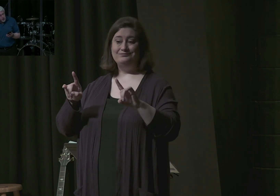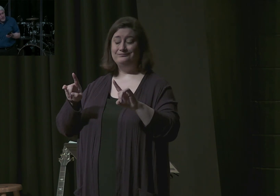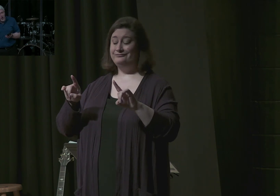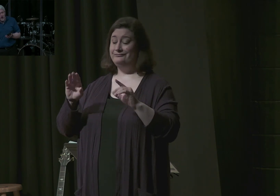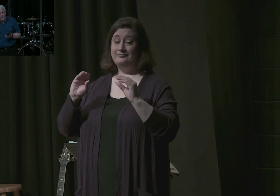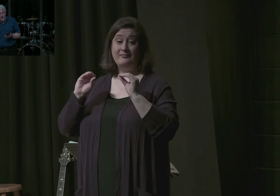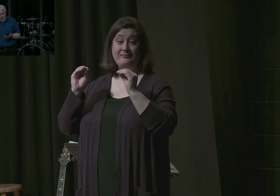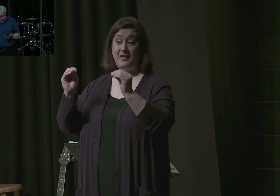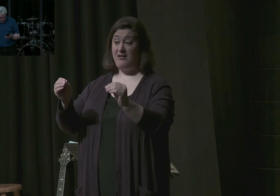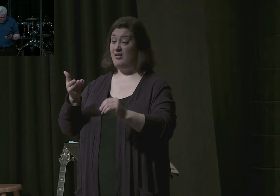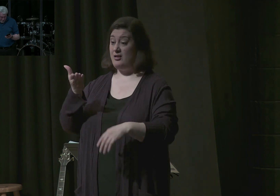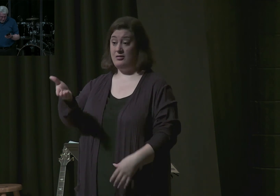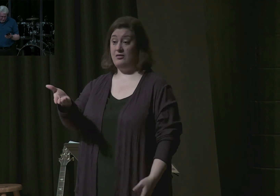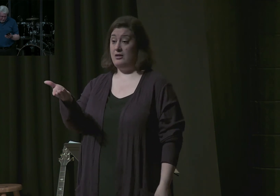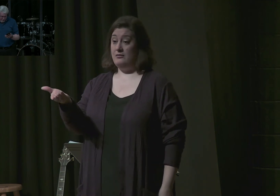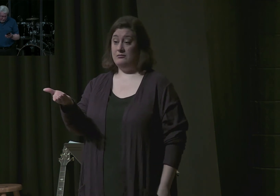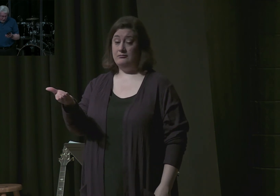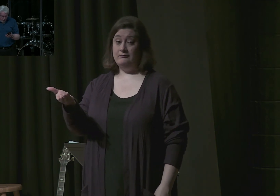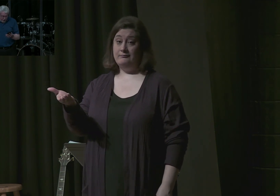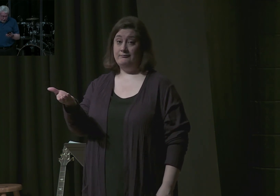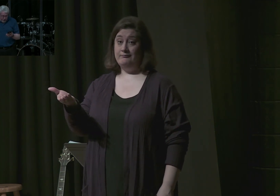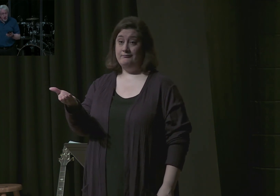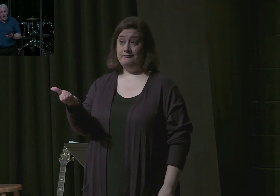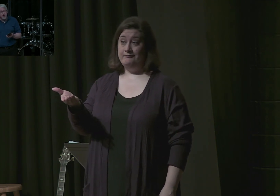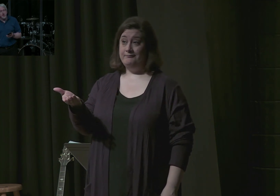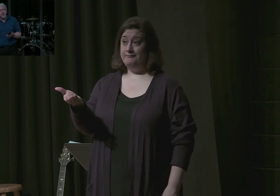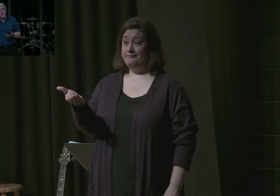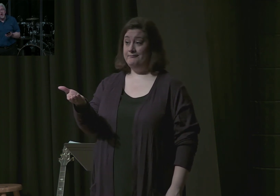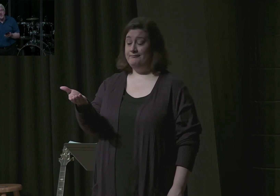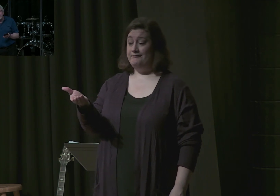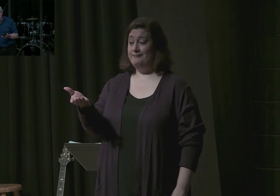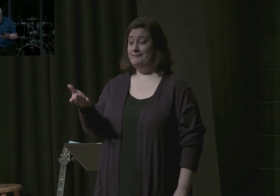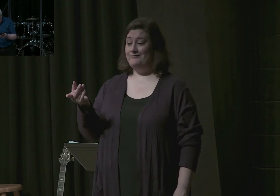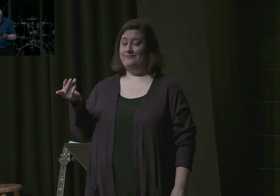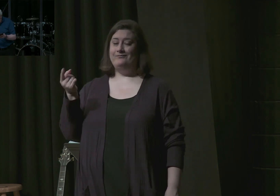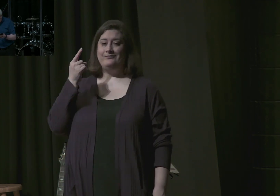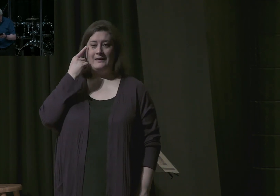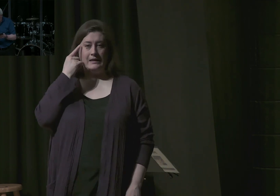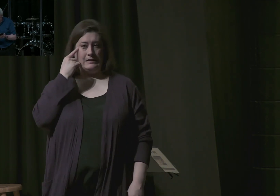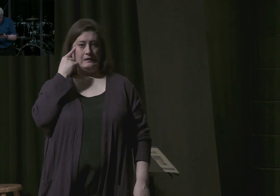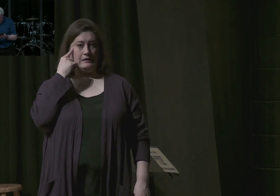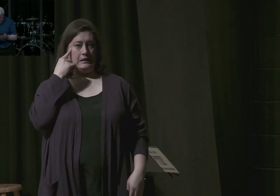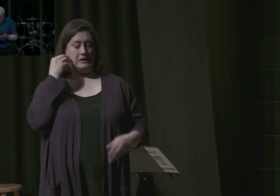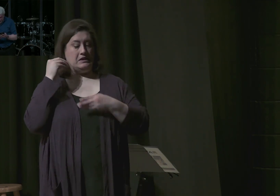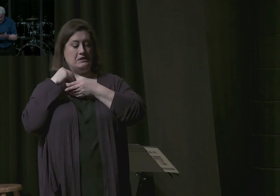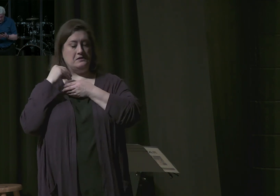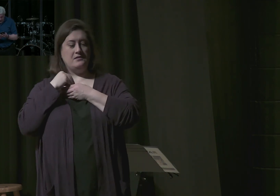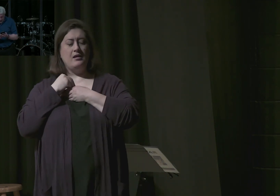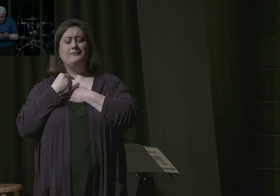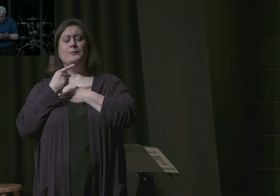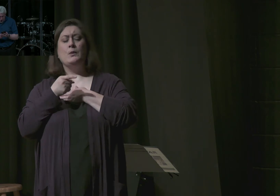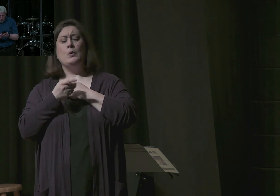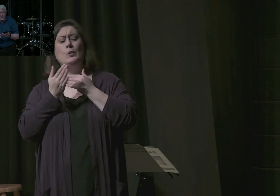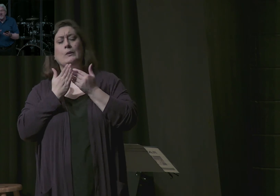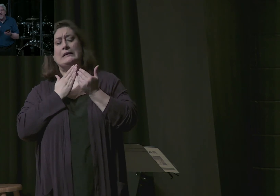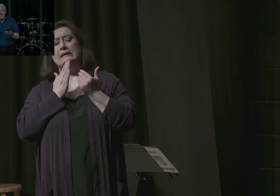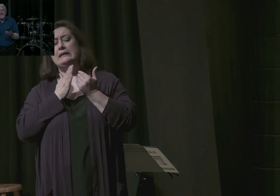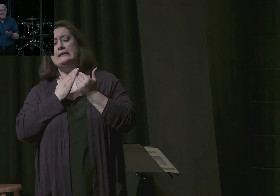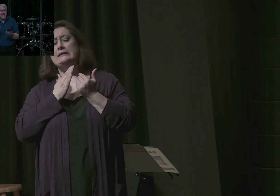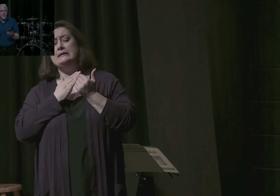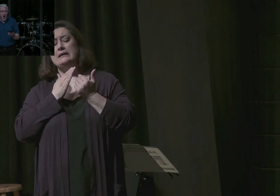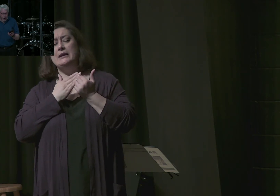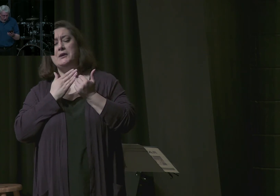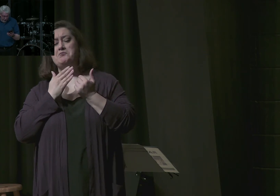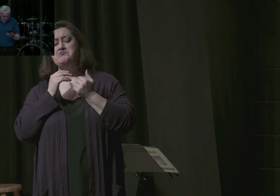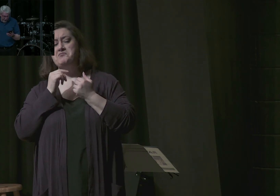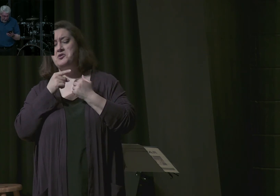You should have thought of this, Jacob. You're just not as smart as you think you are. Esau was an